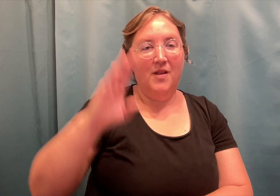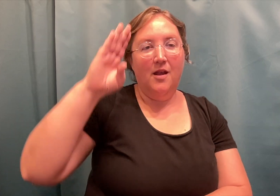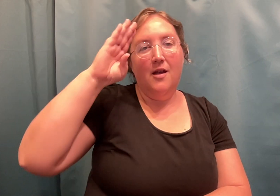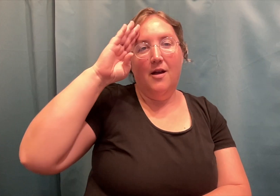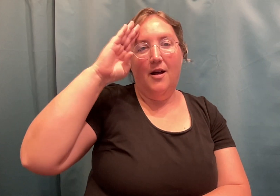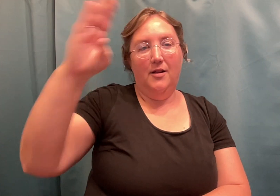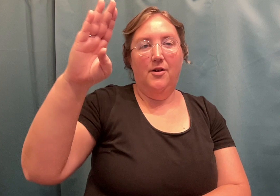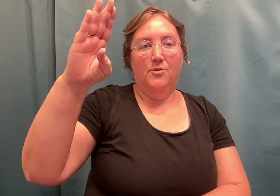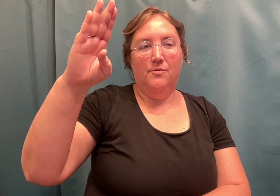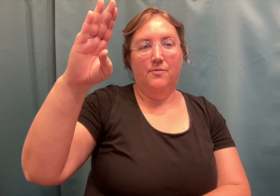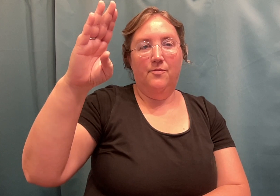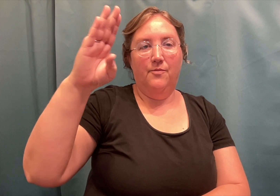Hello.